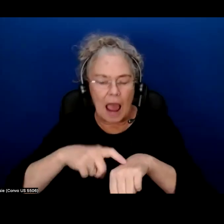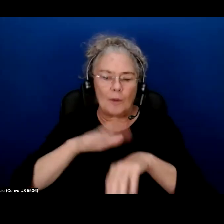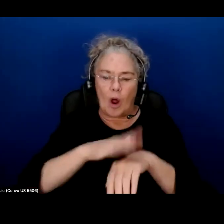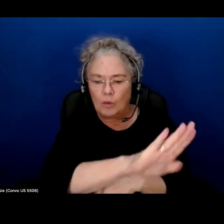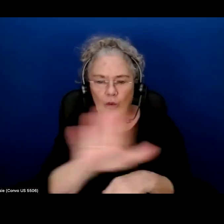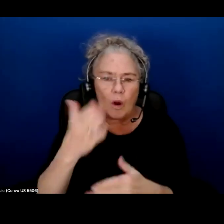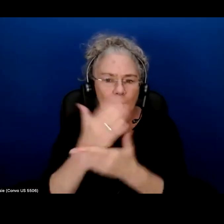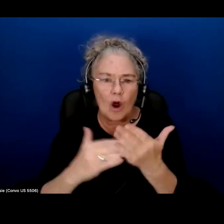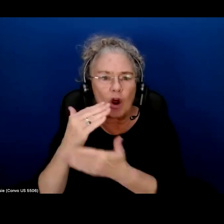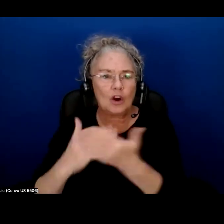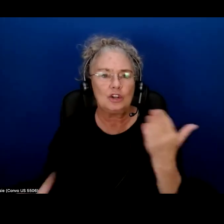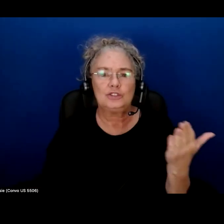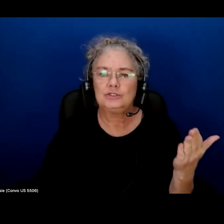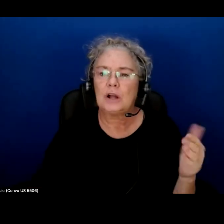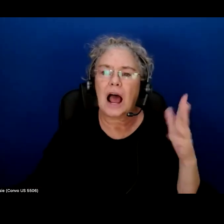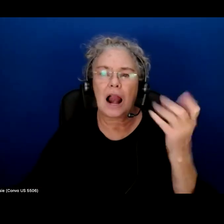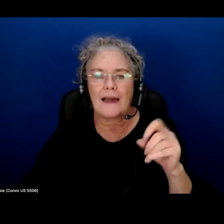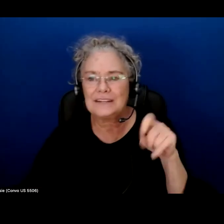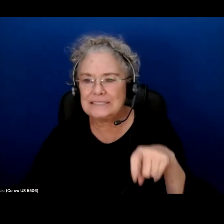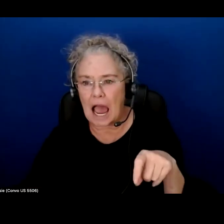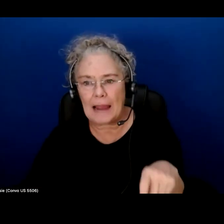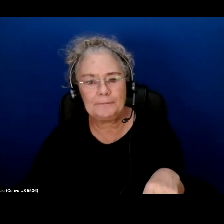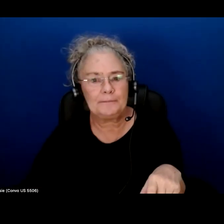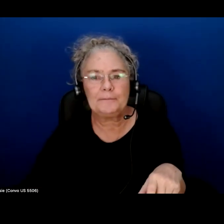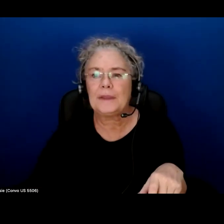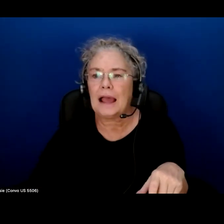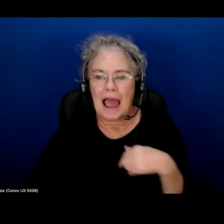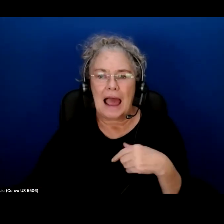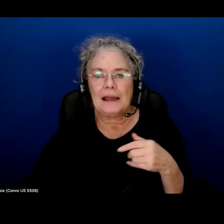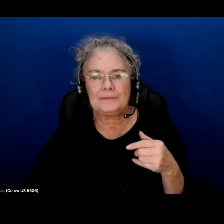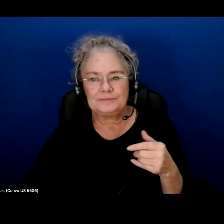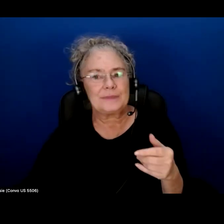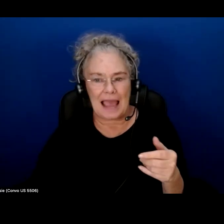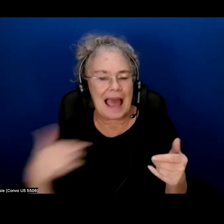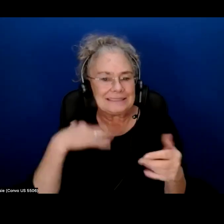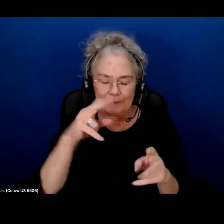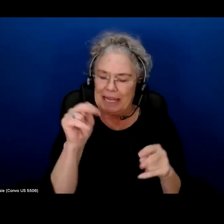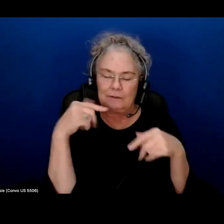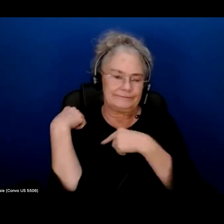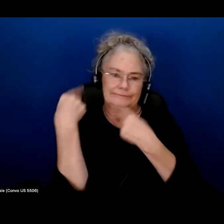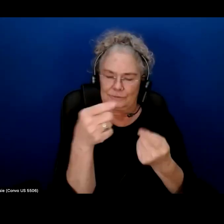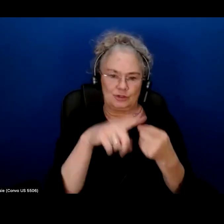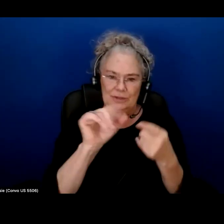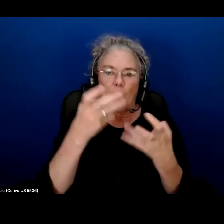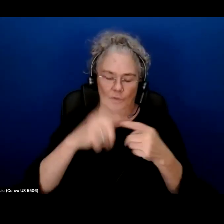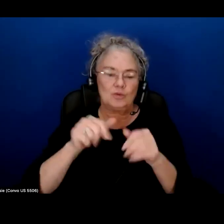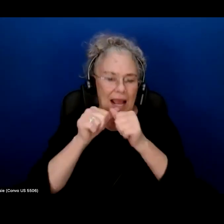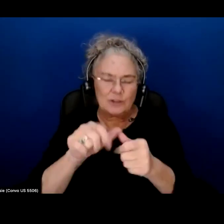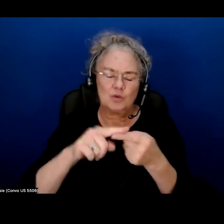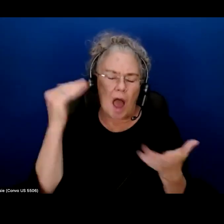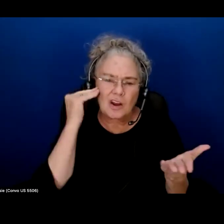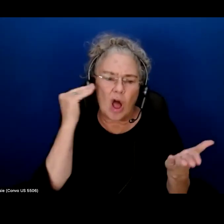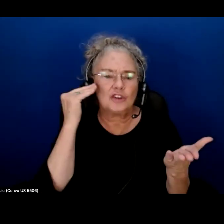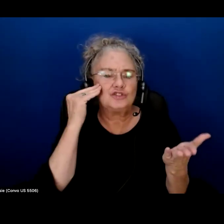part. A lot of time has been put into it to date. So we recognize that and want to continue to acknowledge